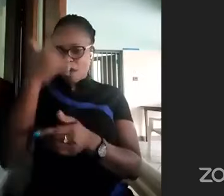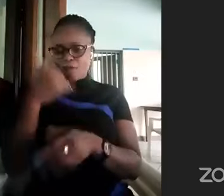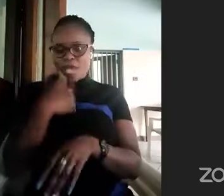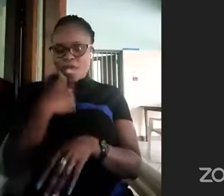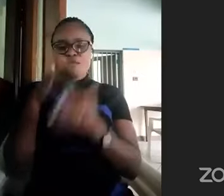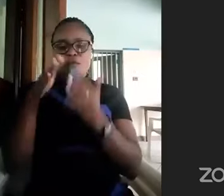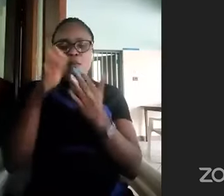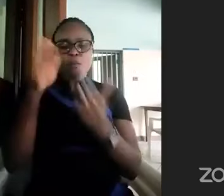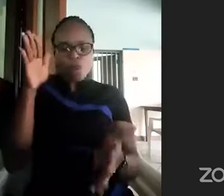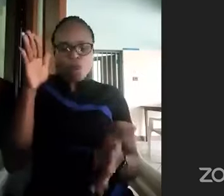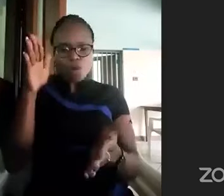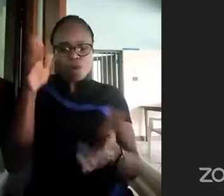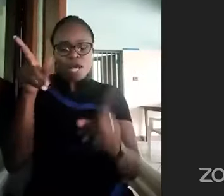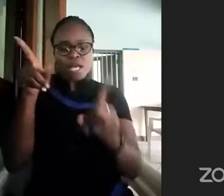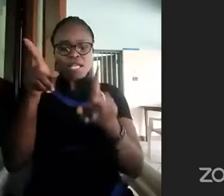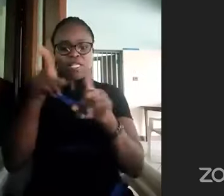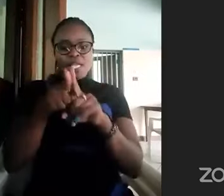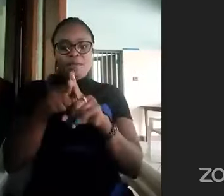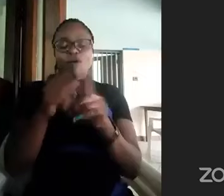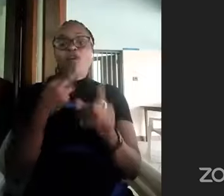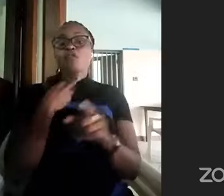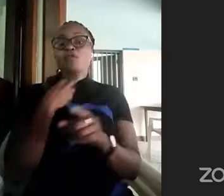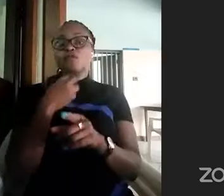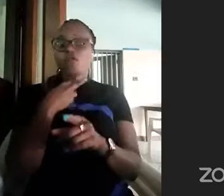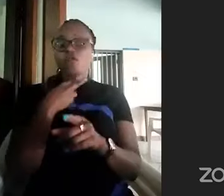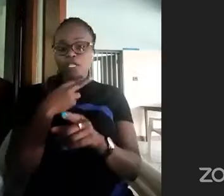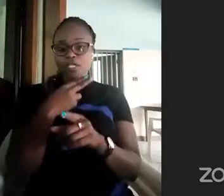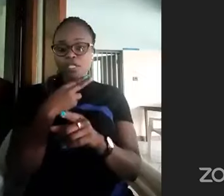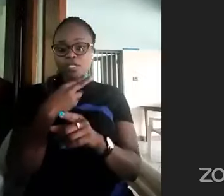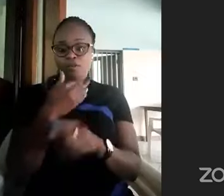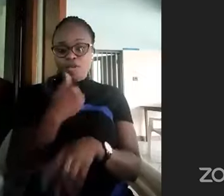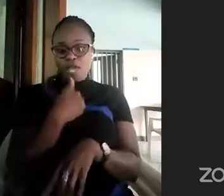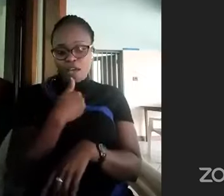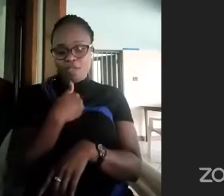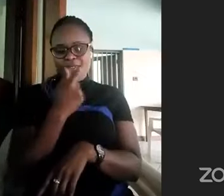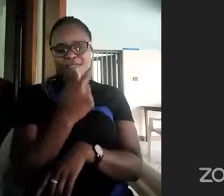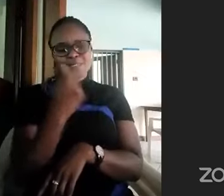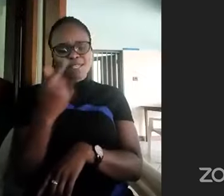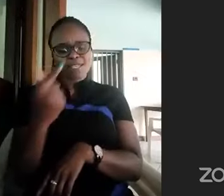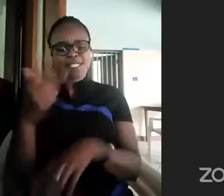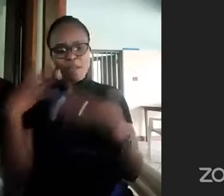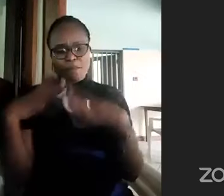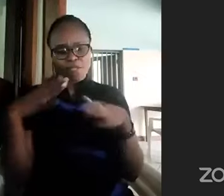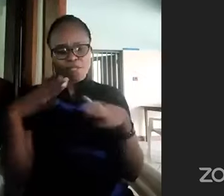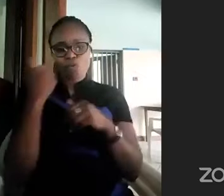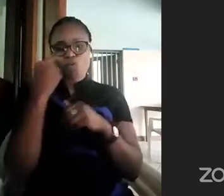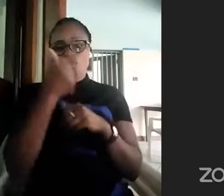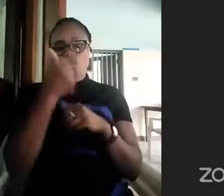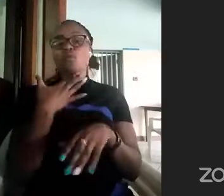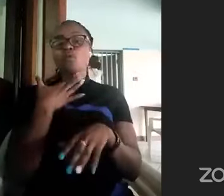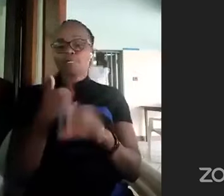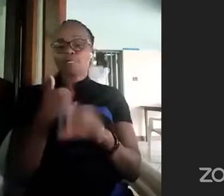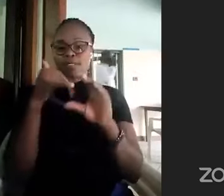and also the sign language, whereby we are having each and every person who wants to or who feels like they would love to listen to this